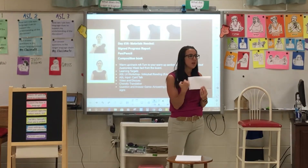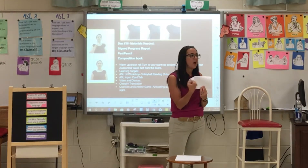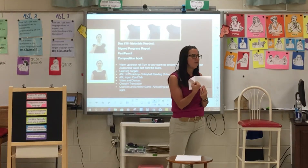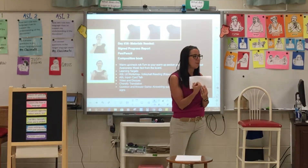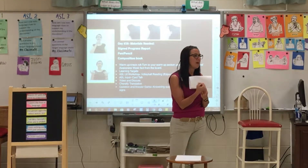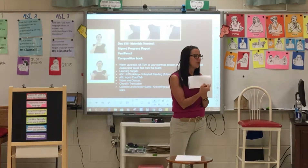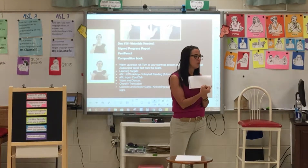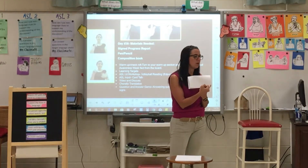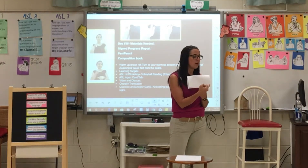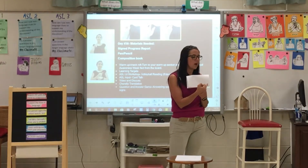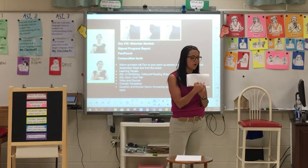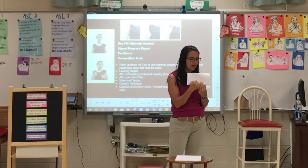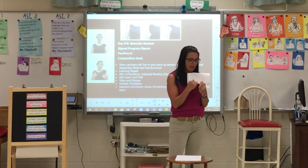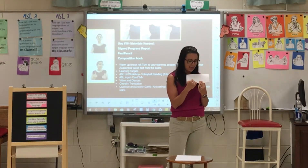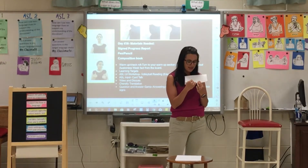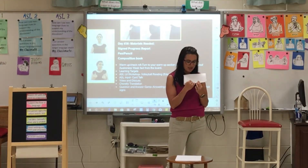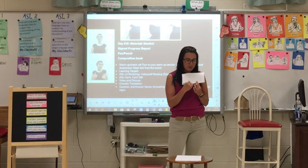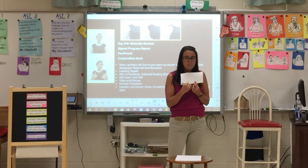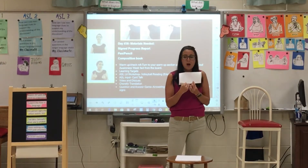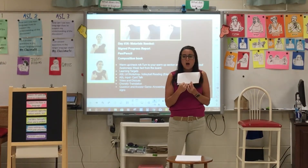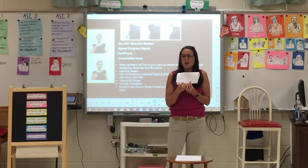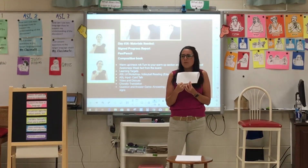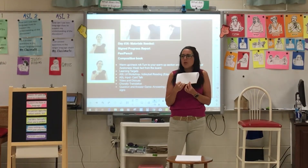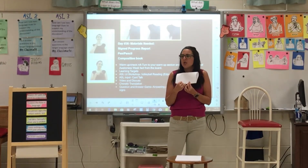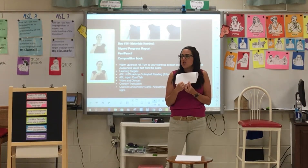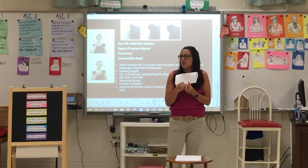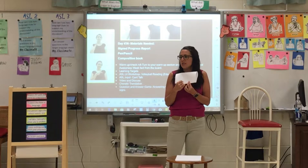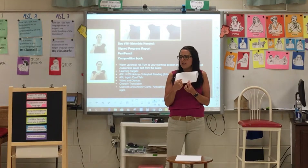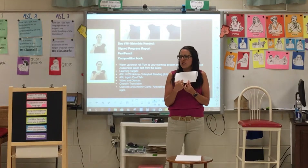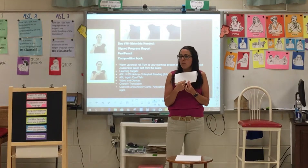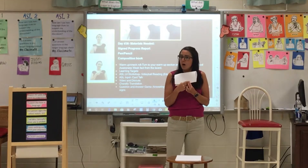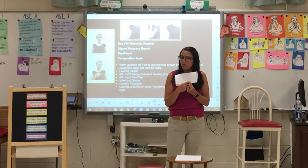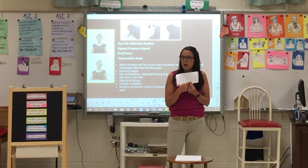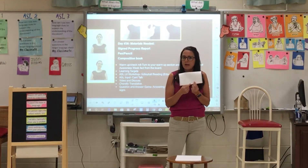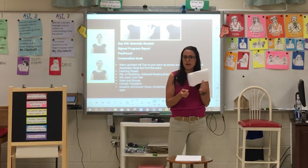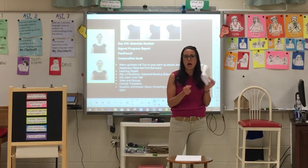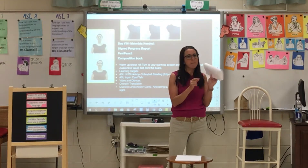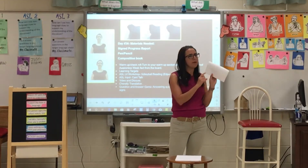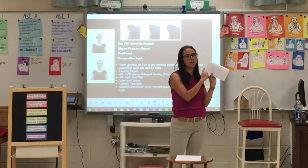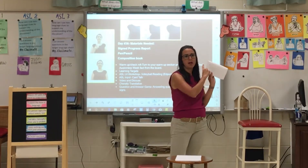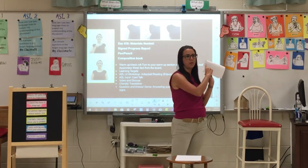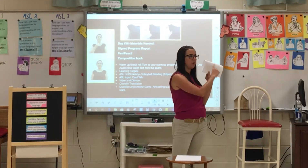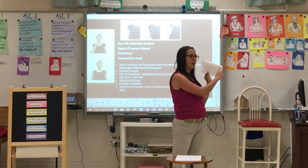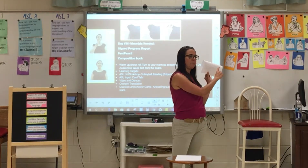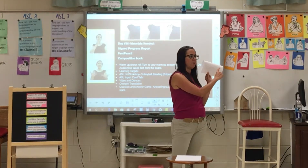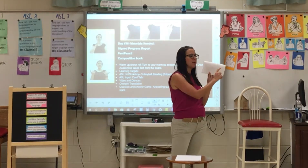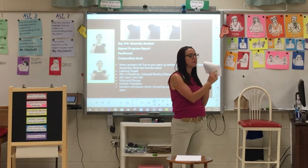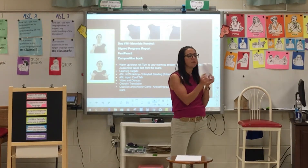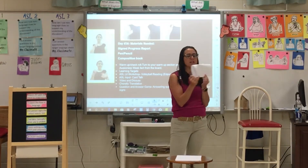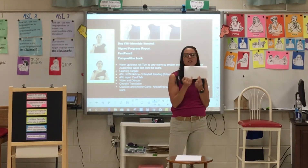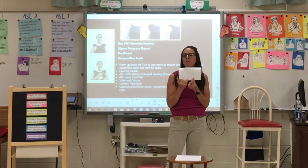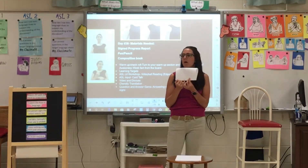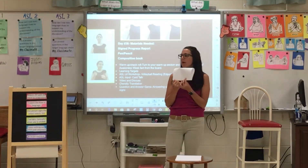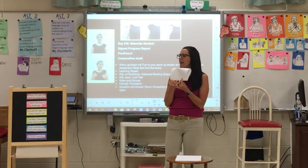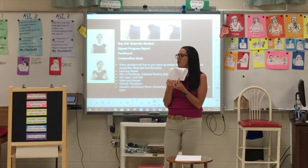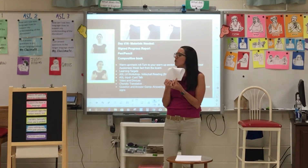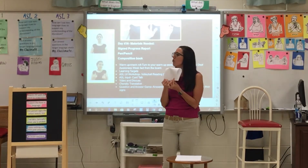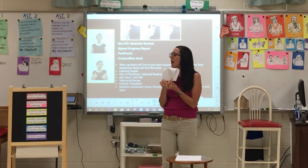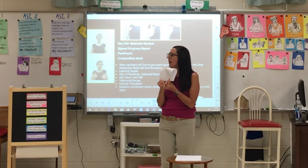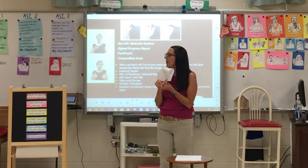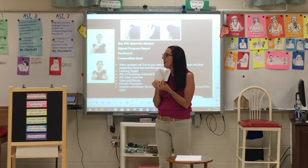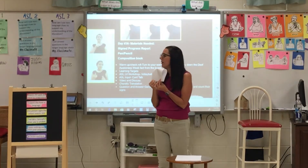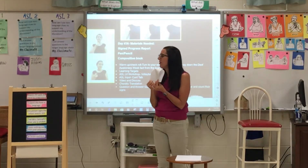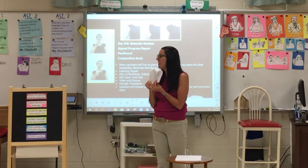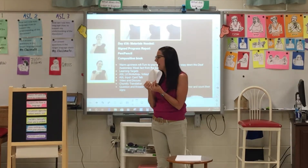sketch of the place you want to go. And then at the bottom, just in small writing, not big like where your name was, but in small writing,